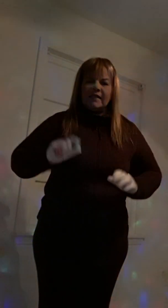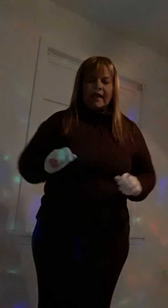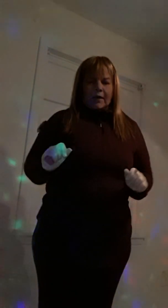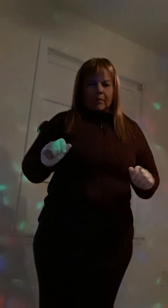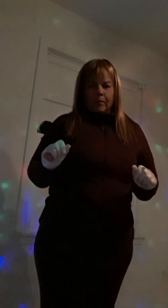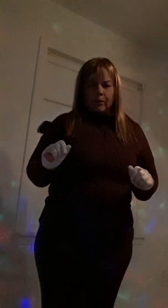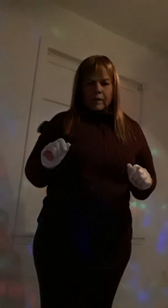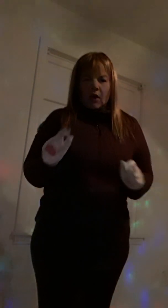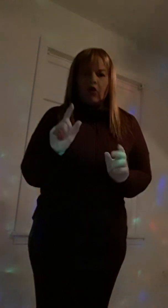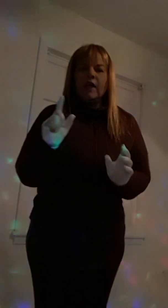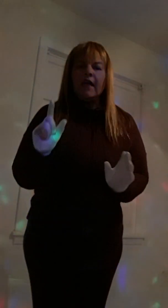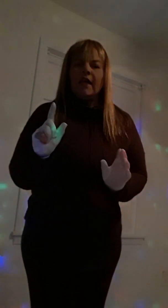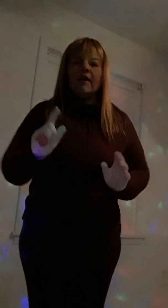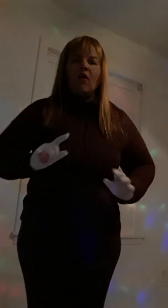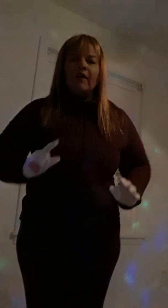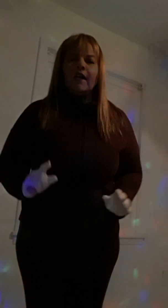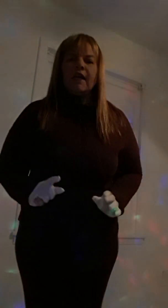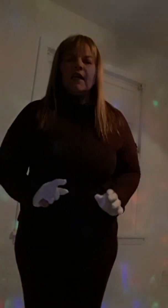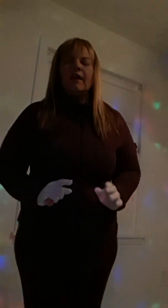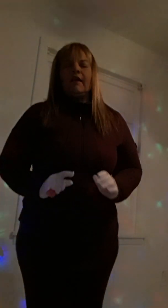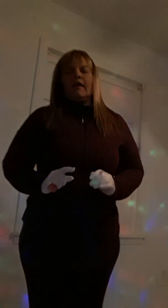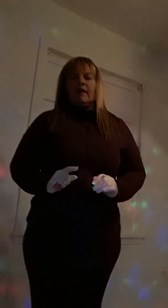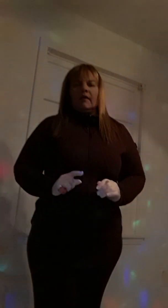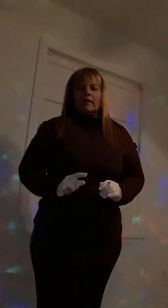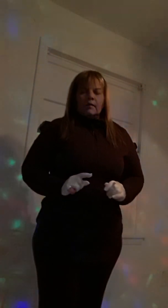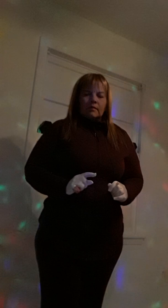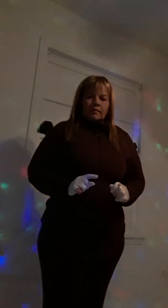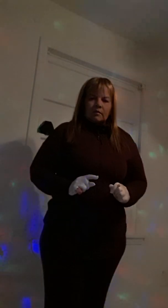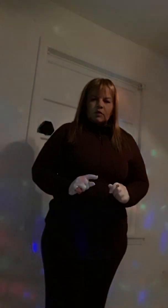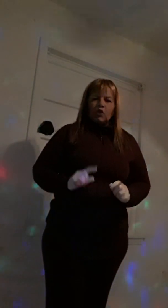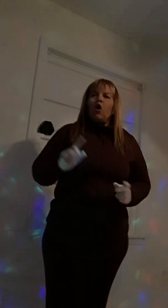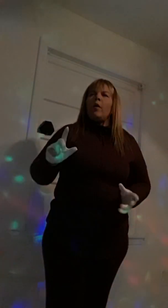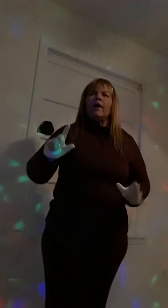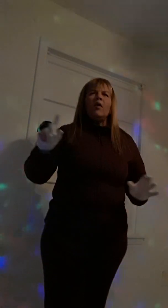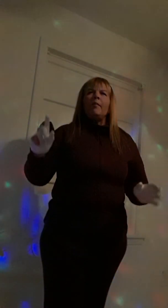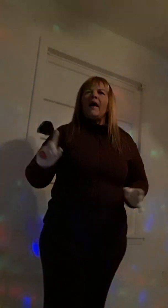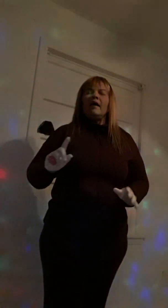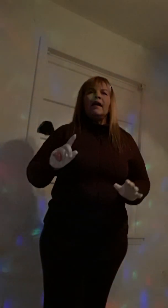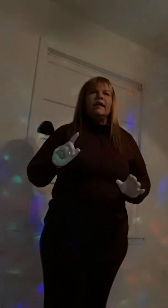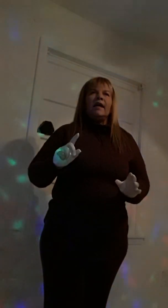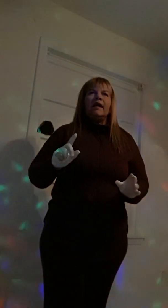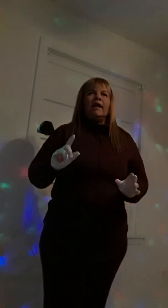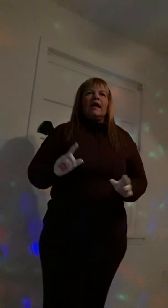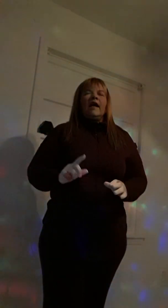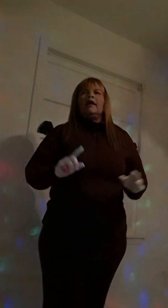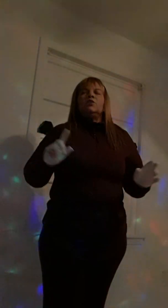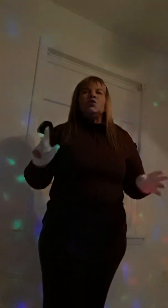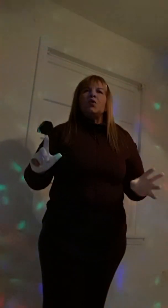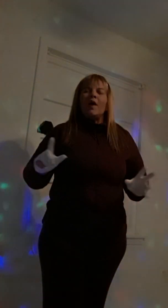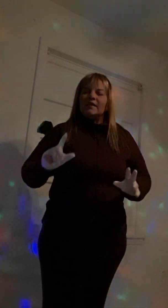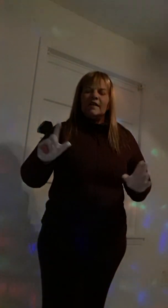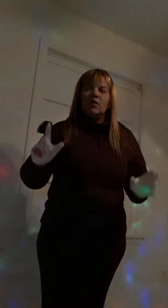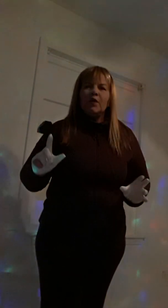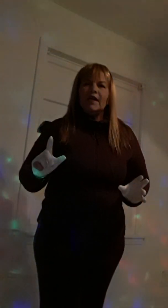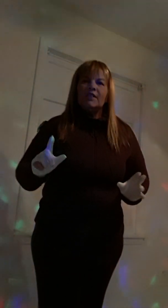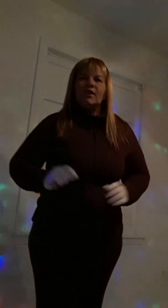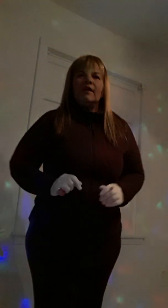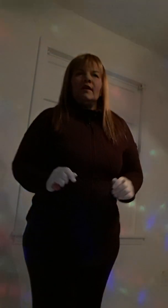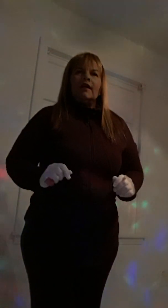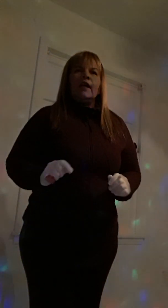comprometerse con ir o venir, to go and come back and do as they wish in